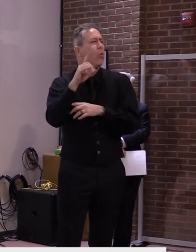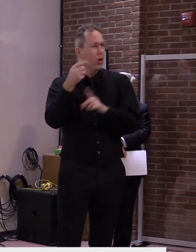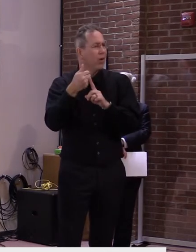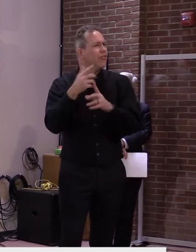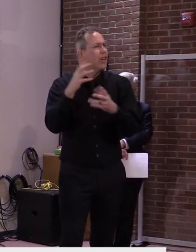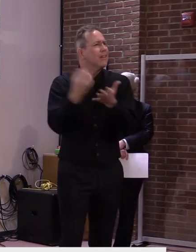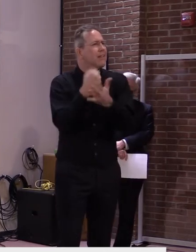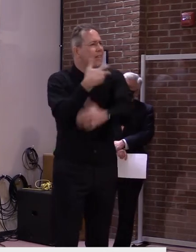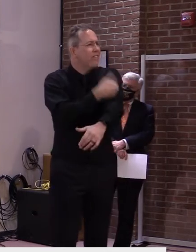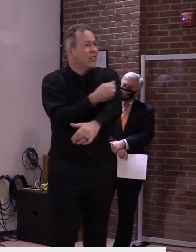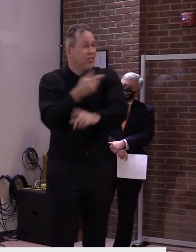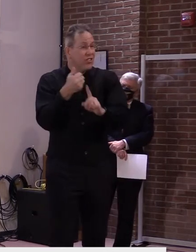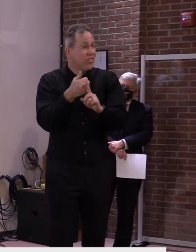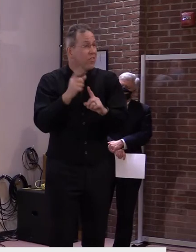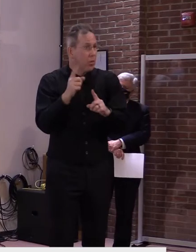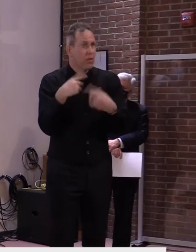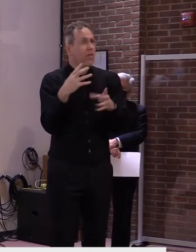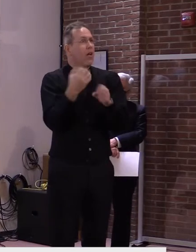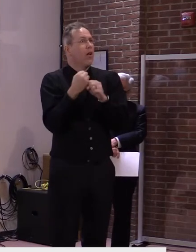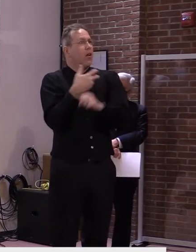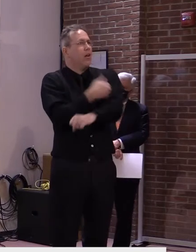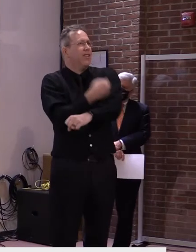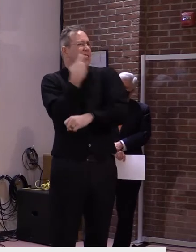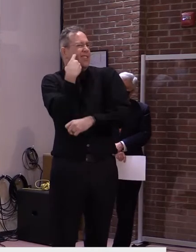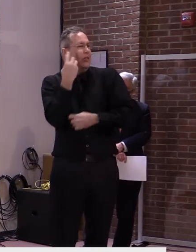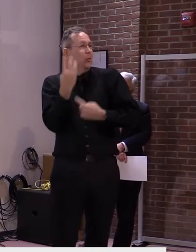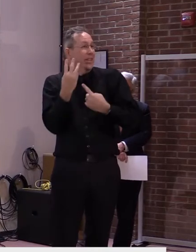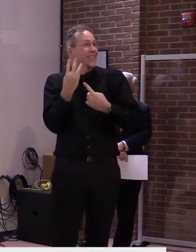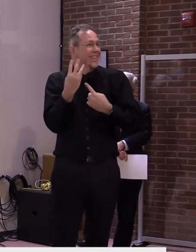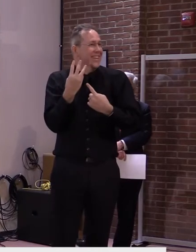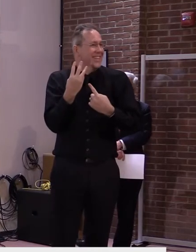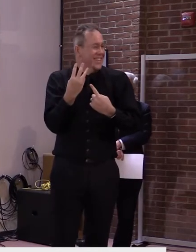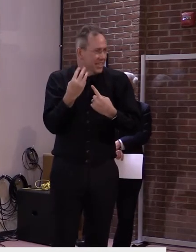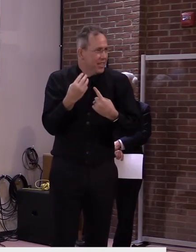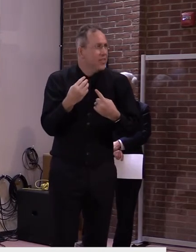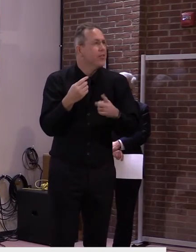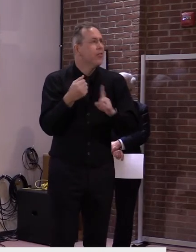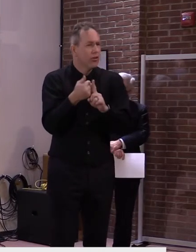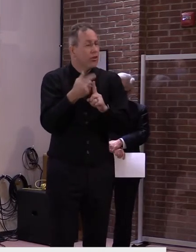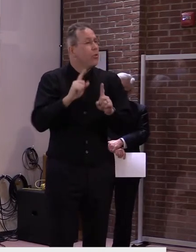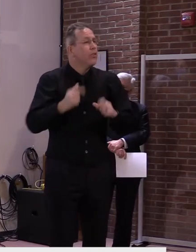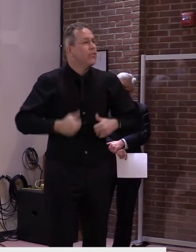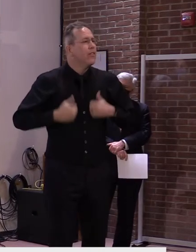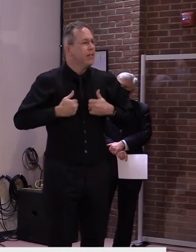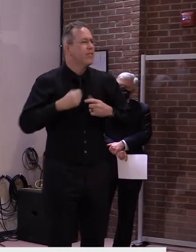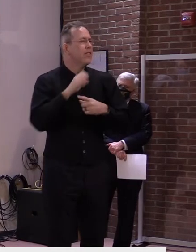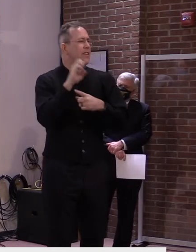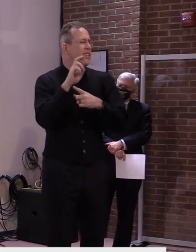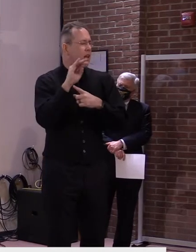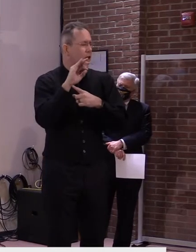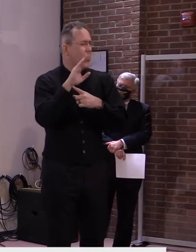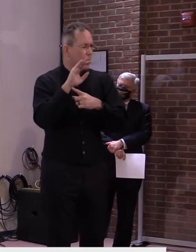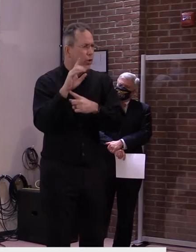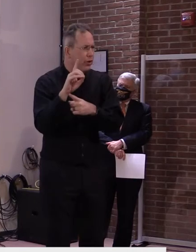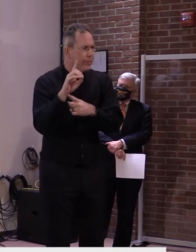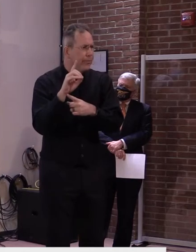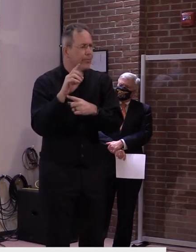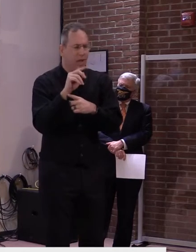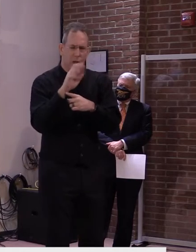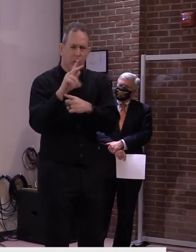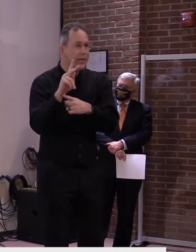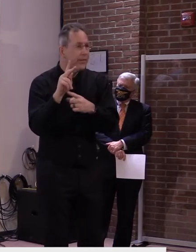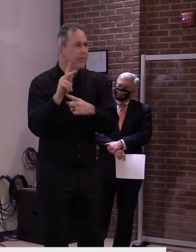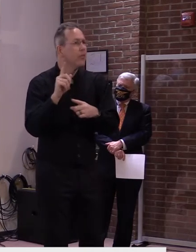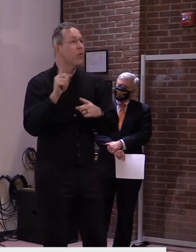and older. According to Digger, Nancy lives in East Hardwick and has been staying in her home for the